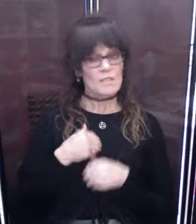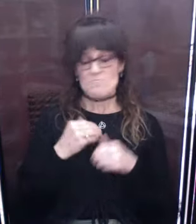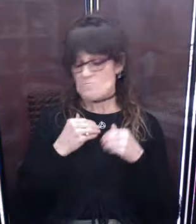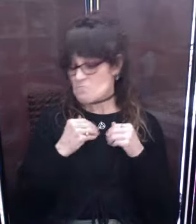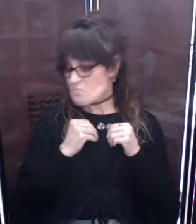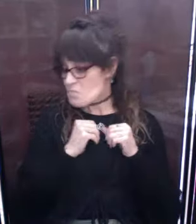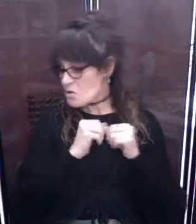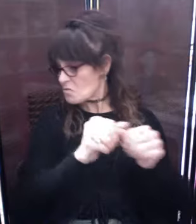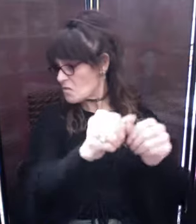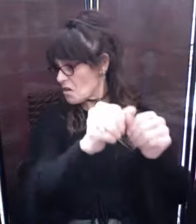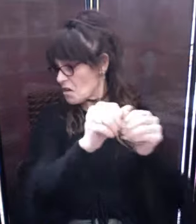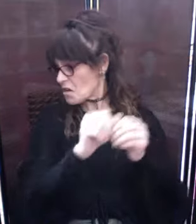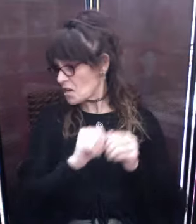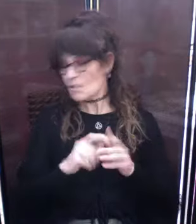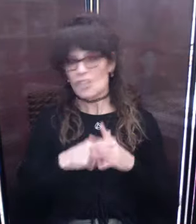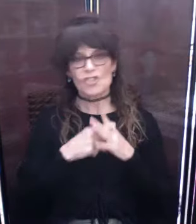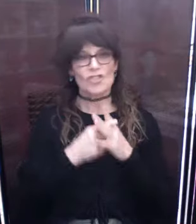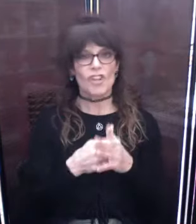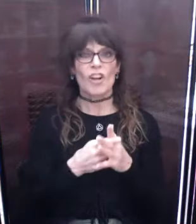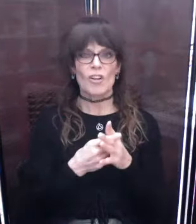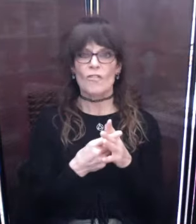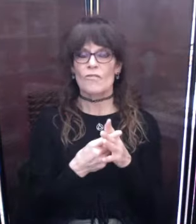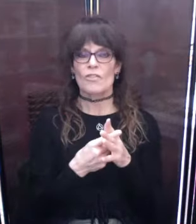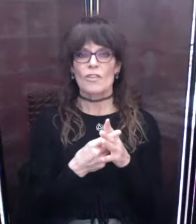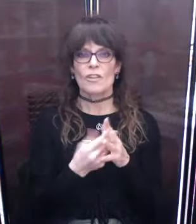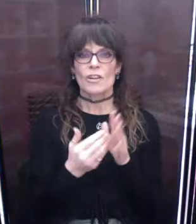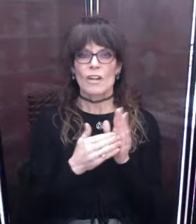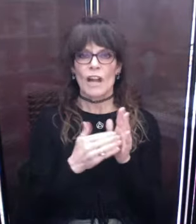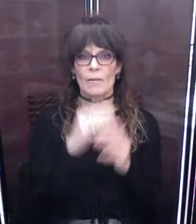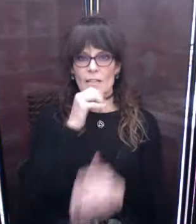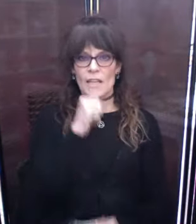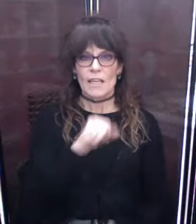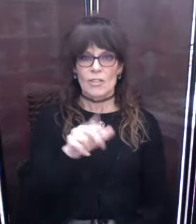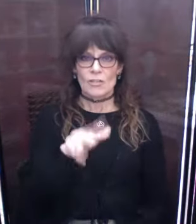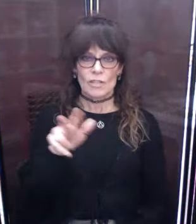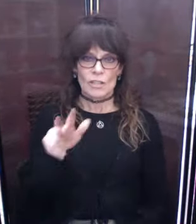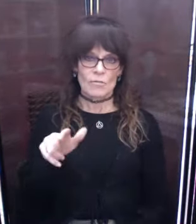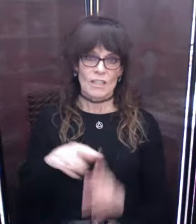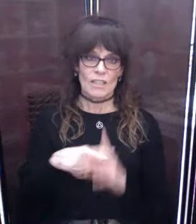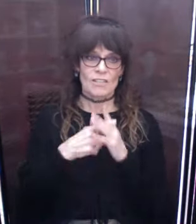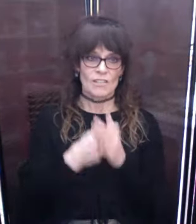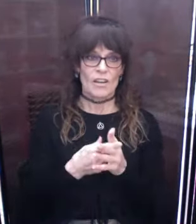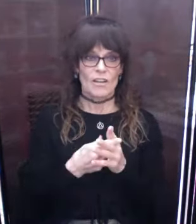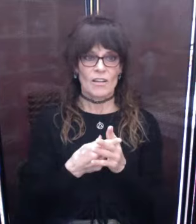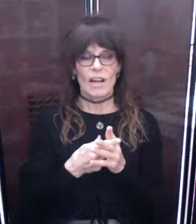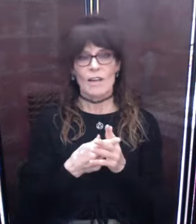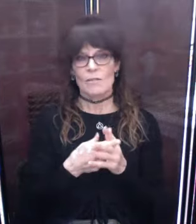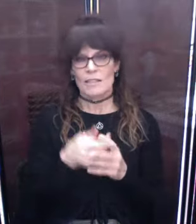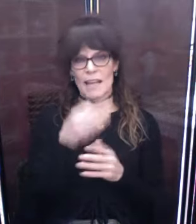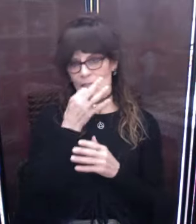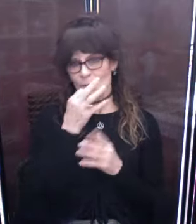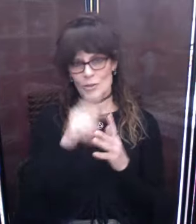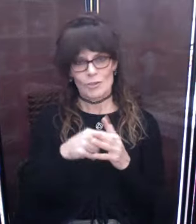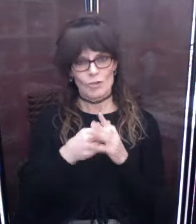I'm gonna start over. At this point, I was 33 years old and starting over. I was an expert at starting over. It was a